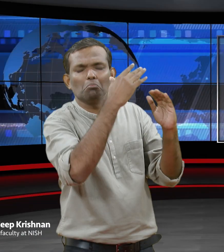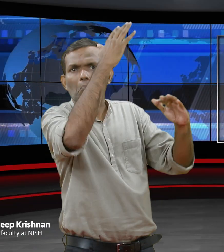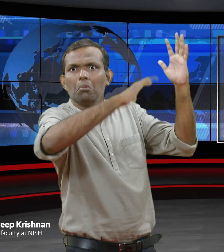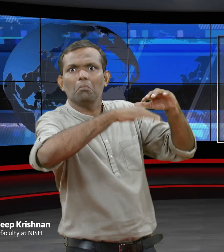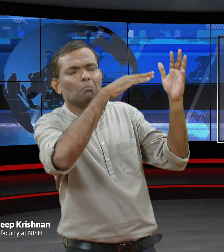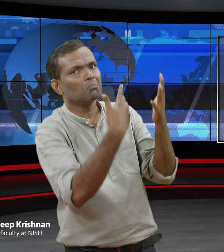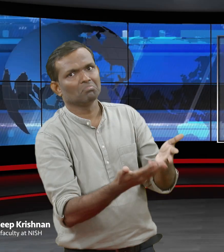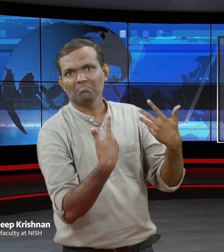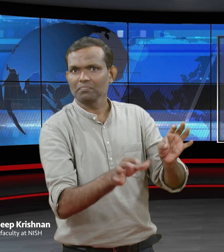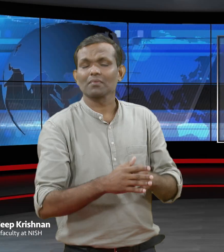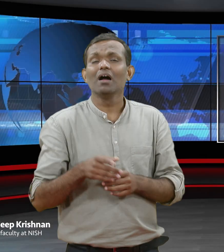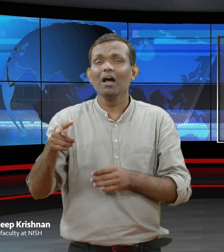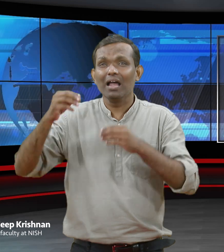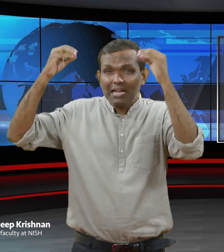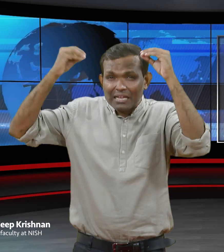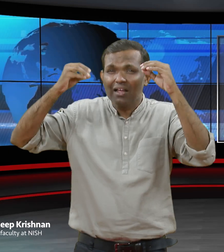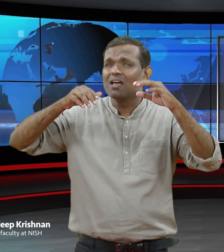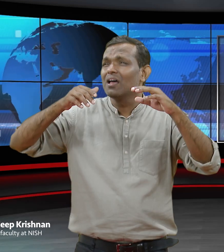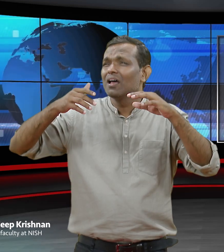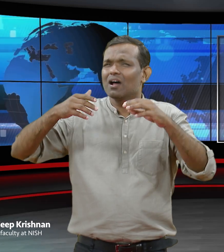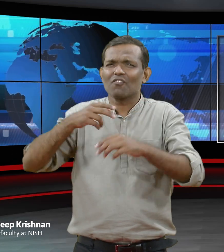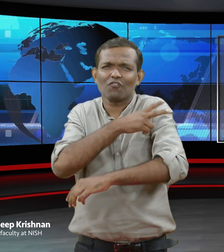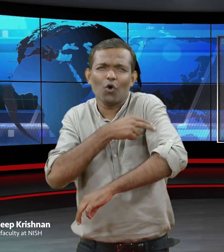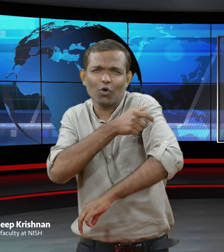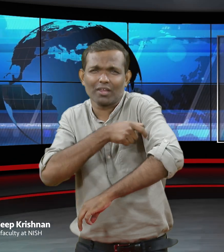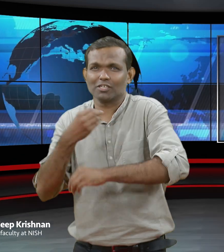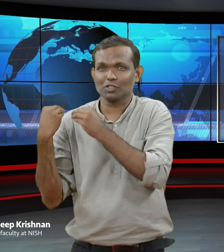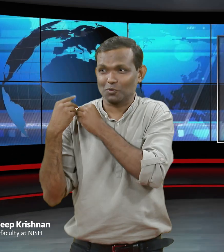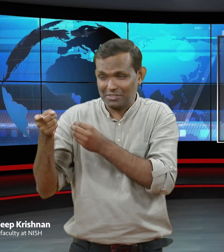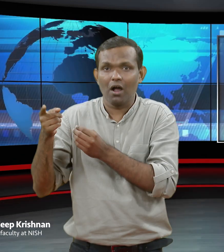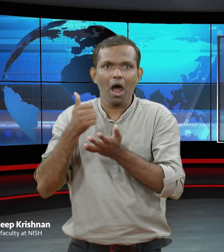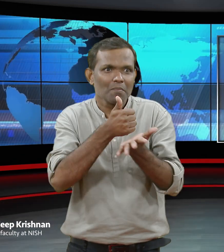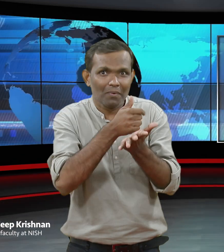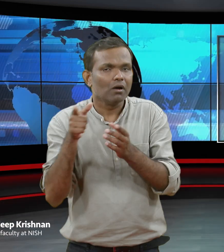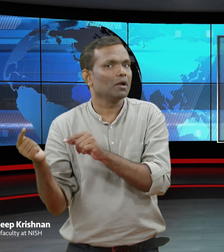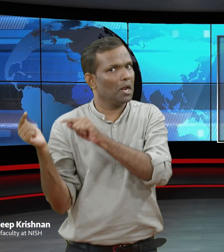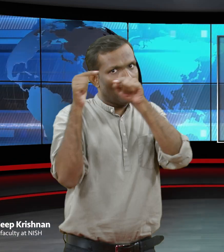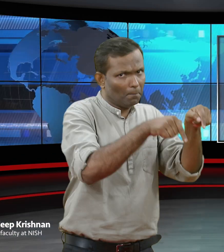stranded. Authorities distributed essential supplies like food, tents, blankets, and water pumps.